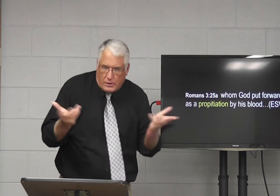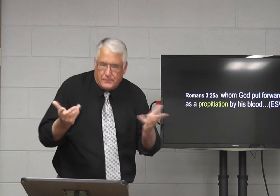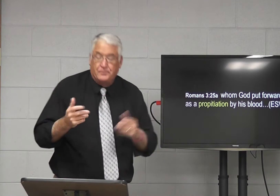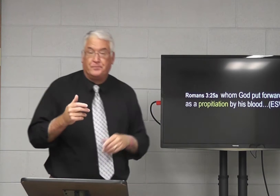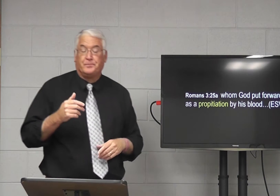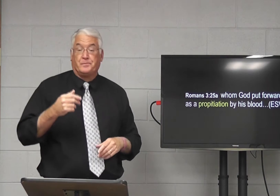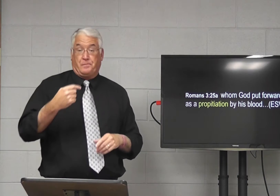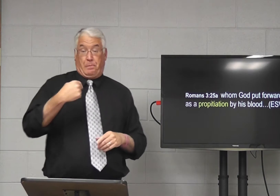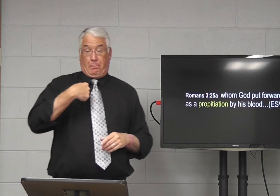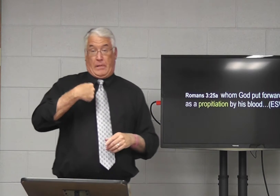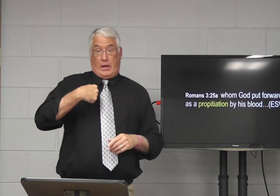What does that mean?